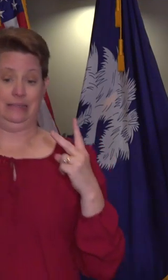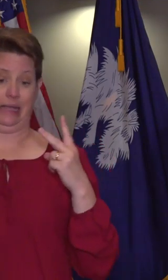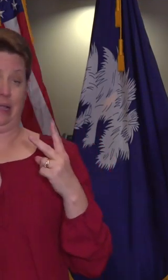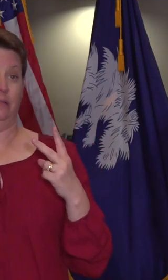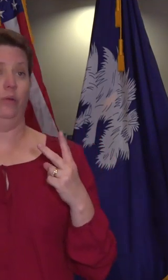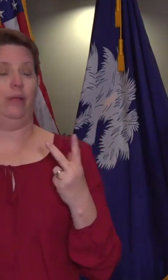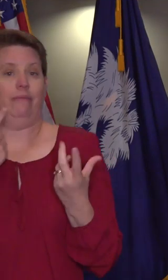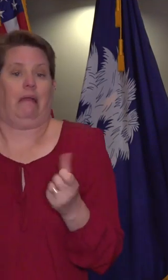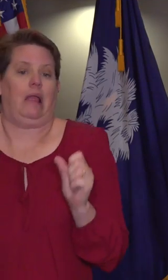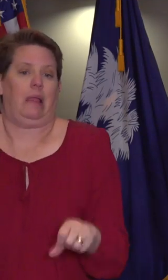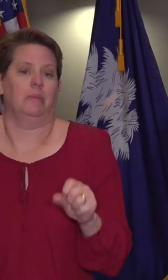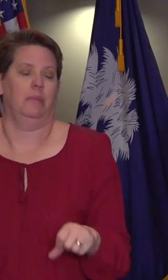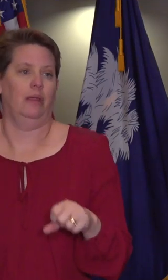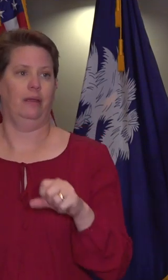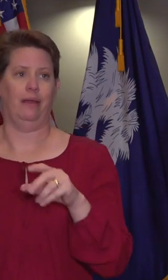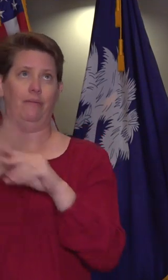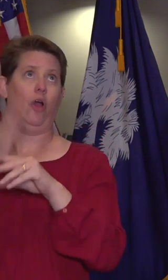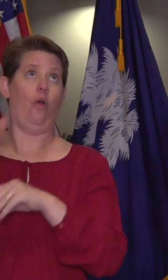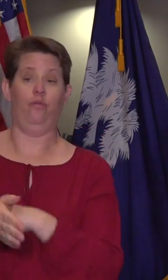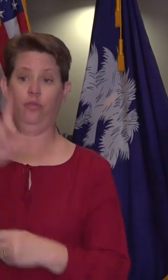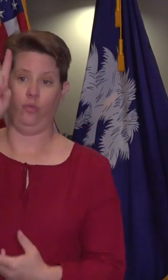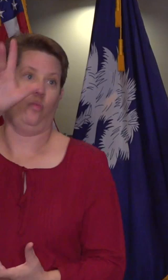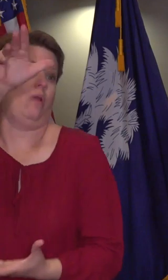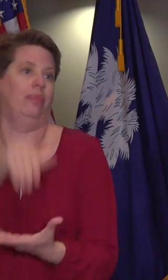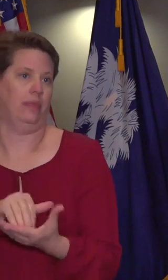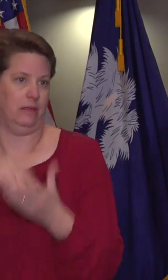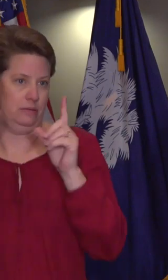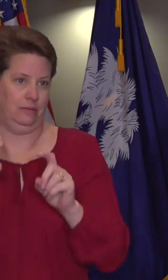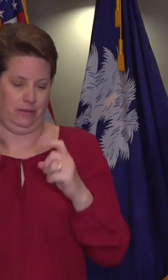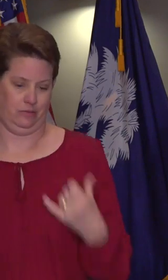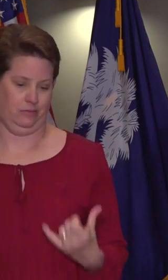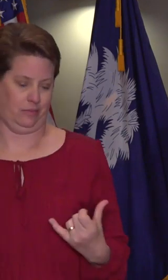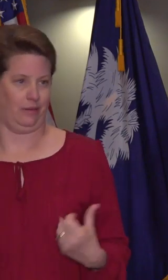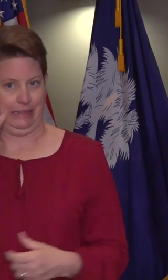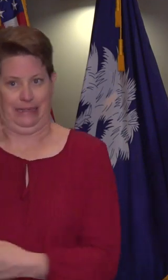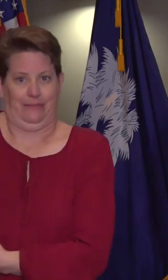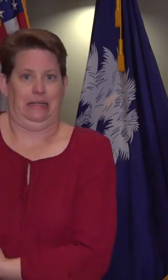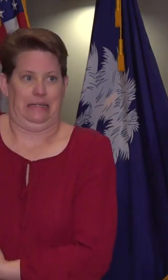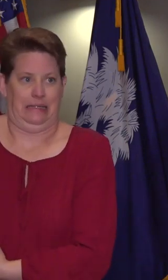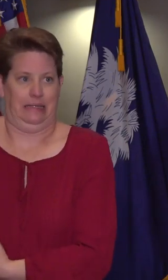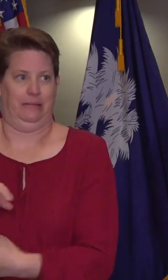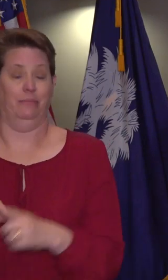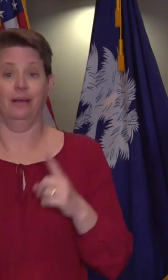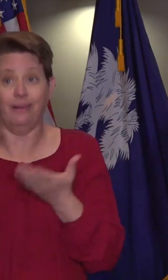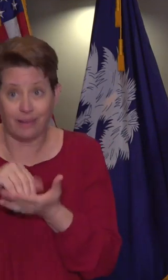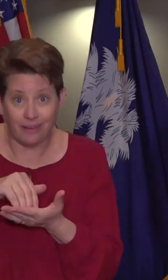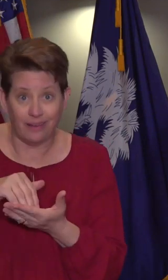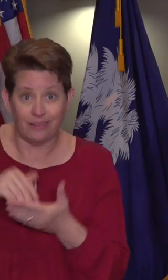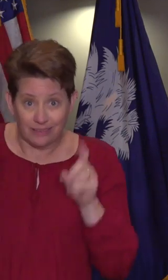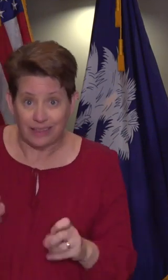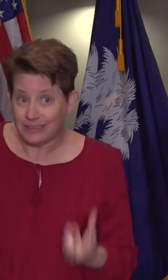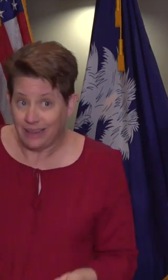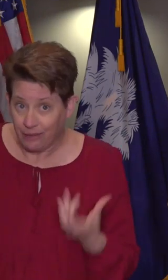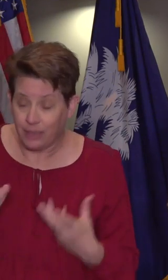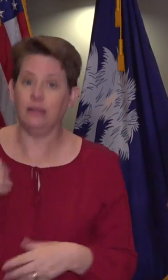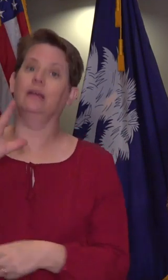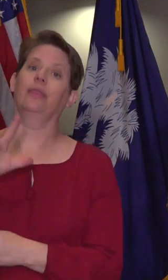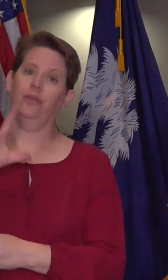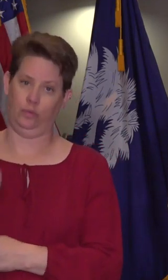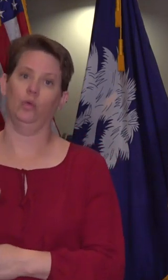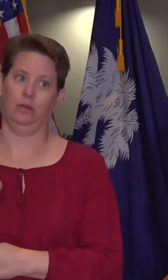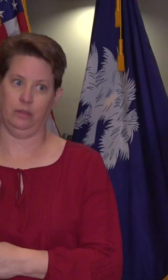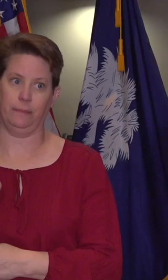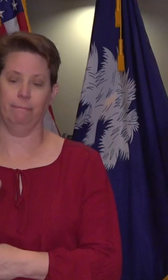have the capability of over 1,000 tests at this point in time. And again, we've tested 31. And we